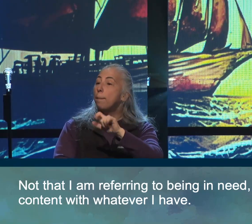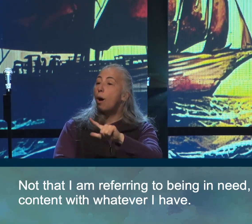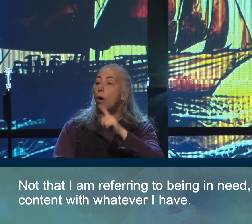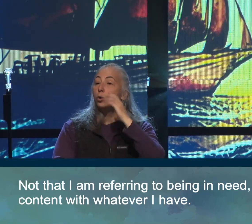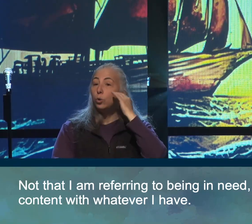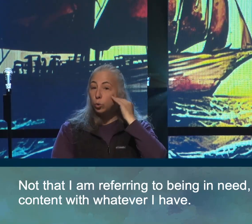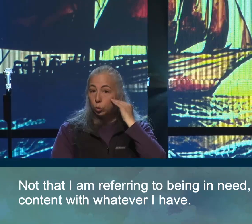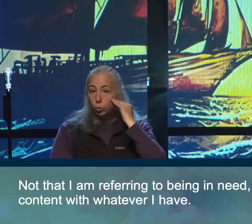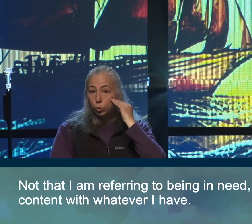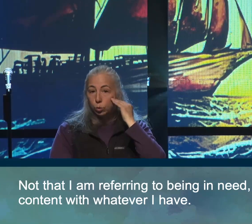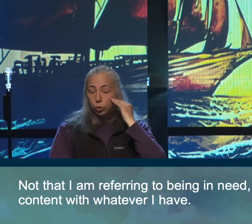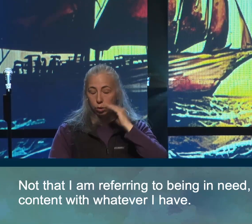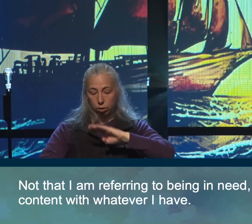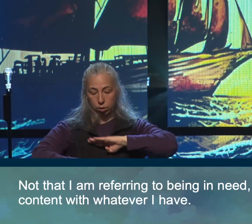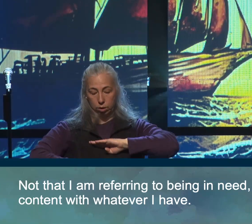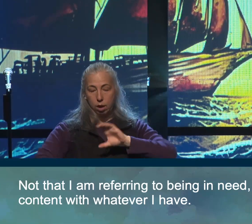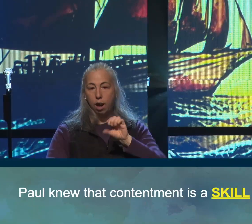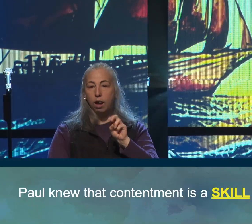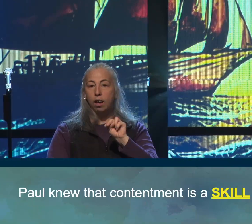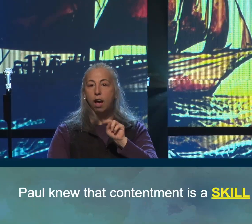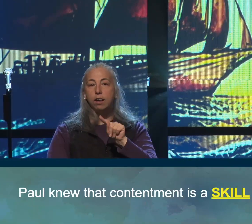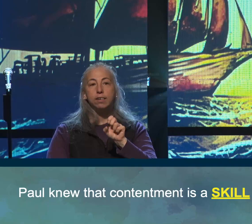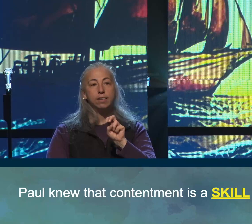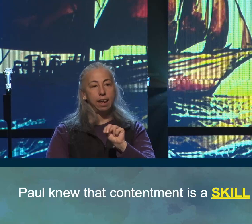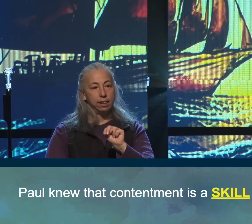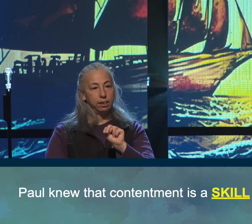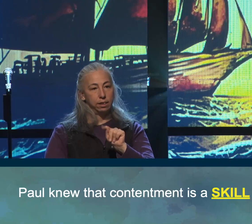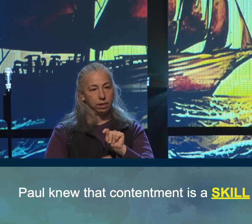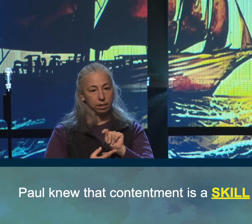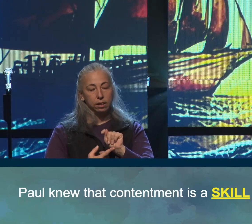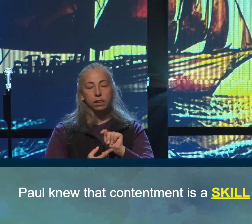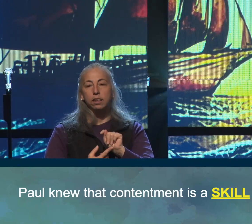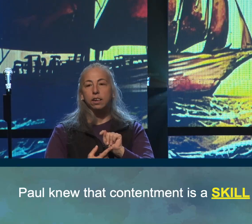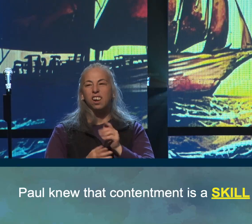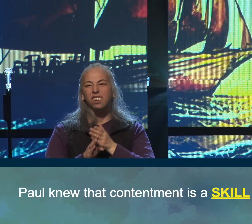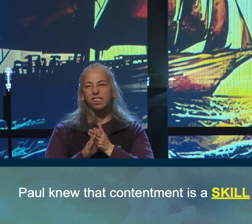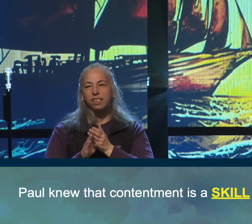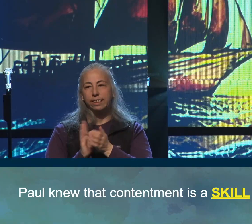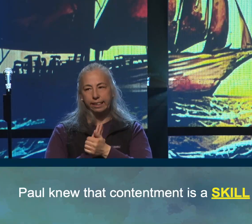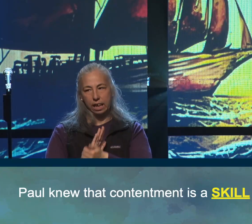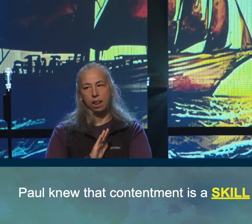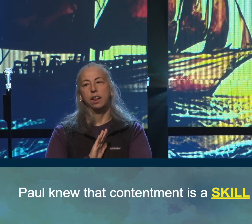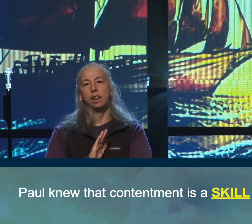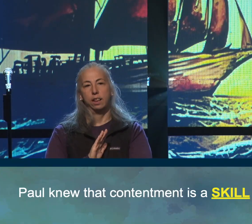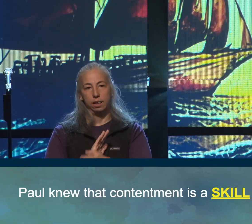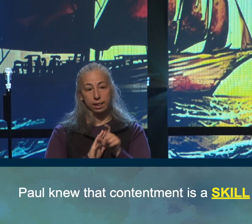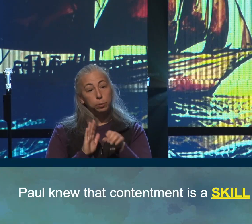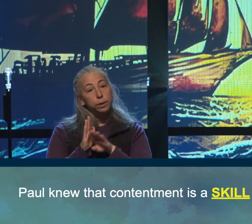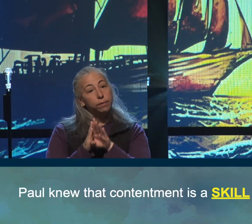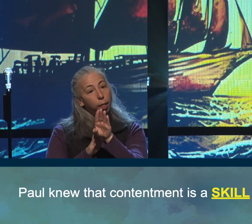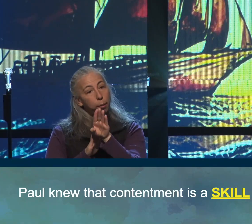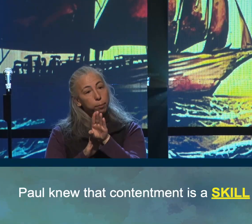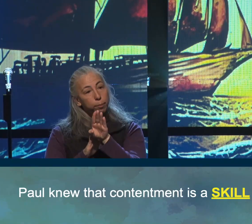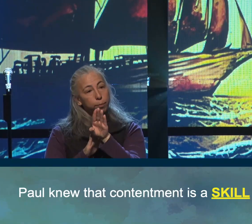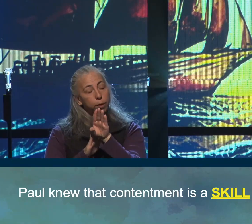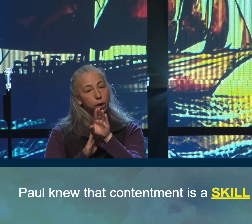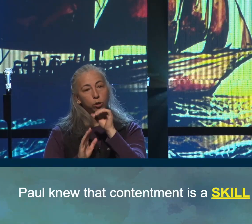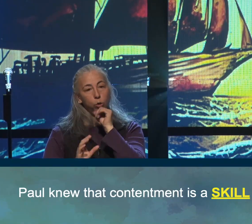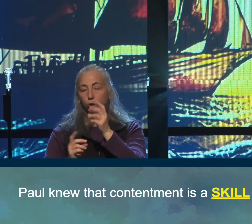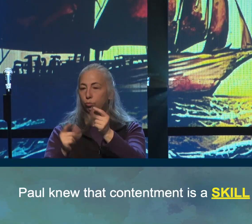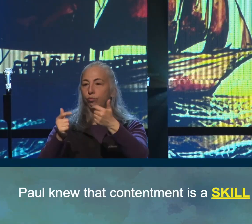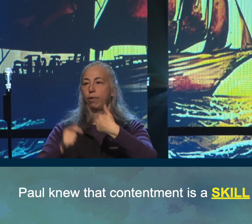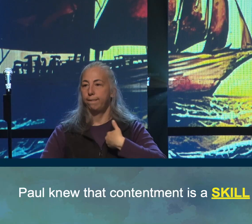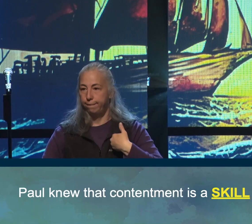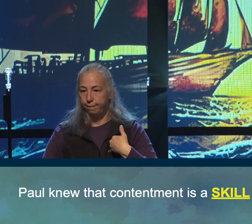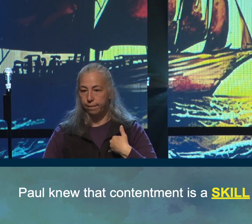the contentment was a skill you developed. Think about that for a second. A skill you developed. Like if we